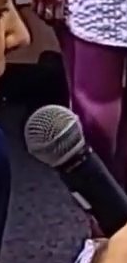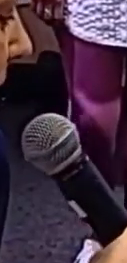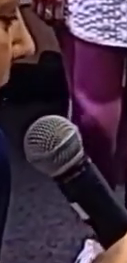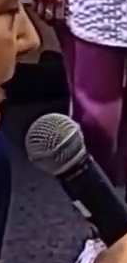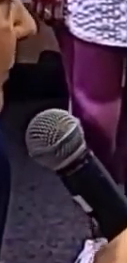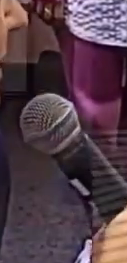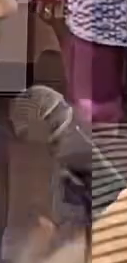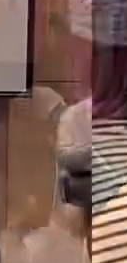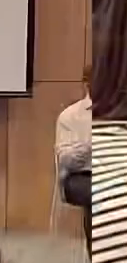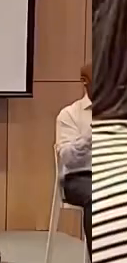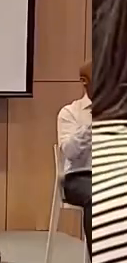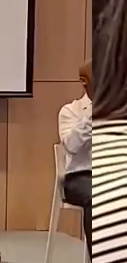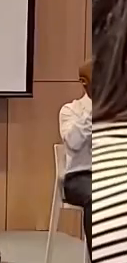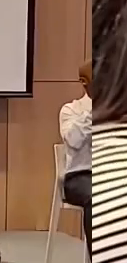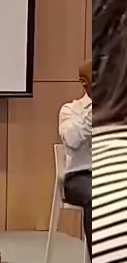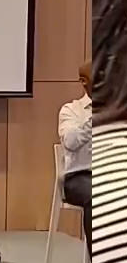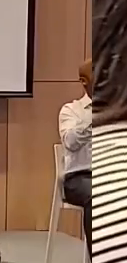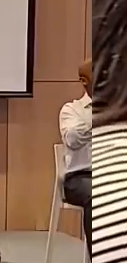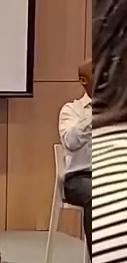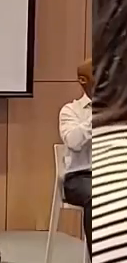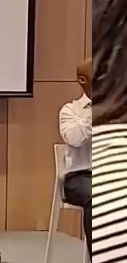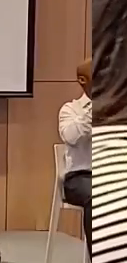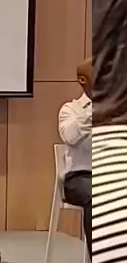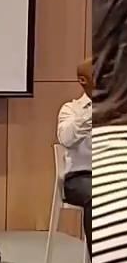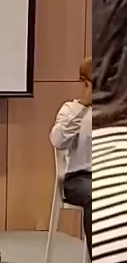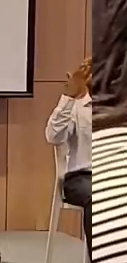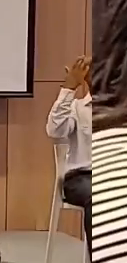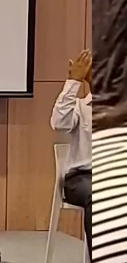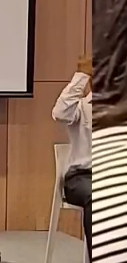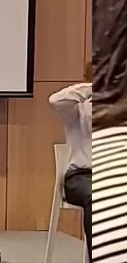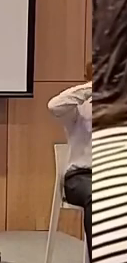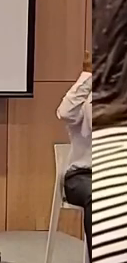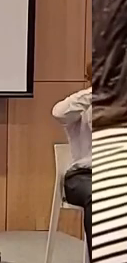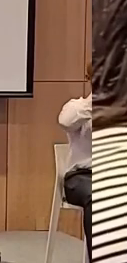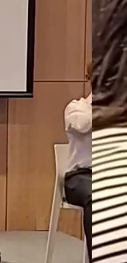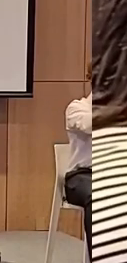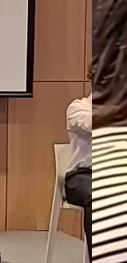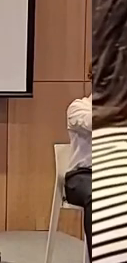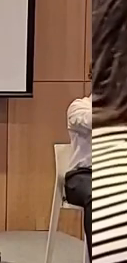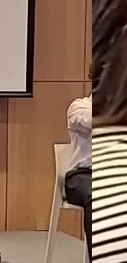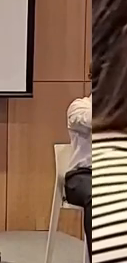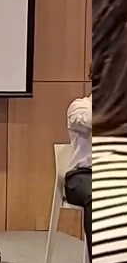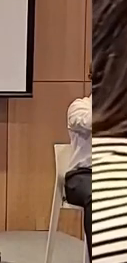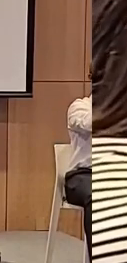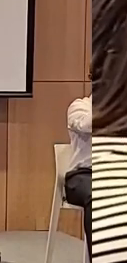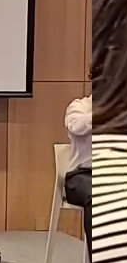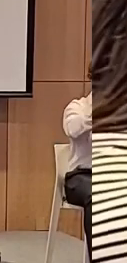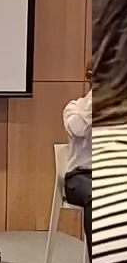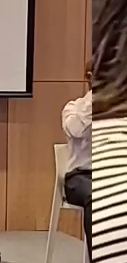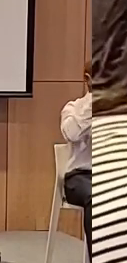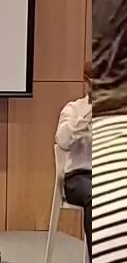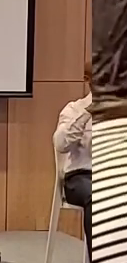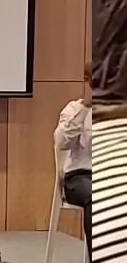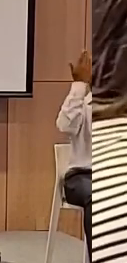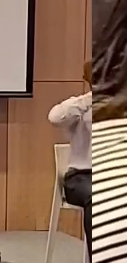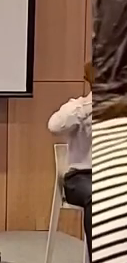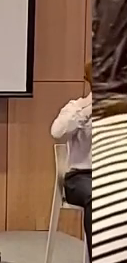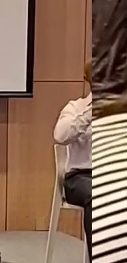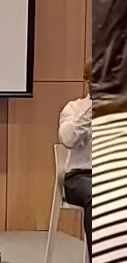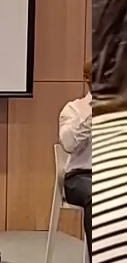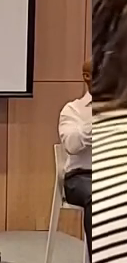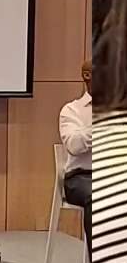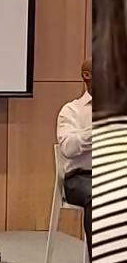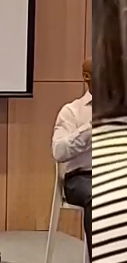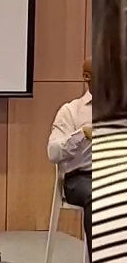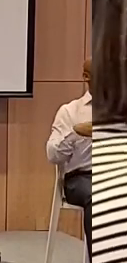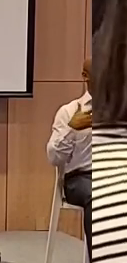about invisible illnesses when it comes to disabilities. And, for example, like an anxiety